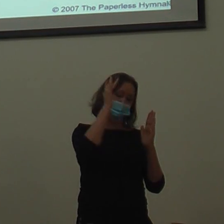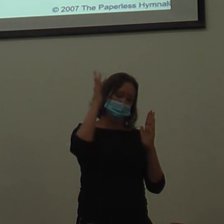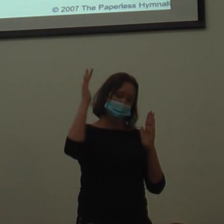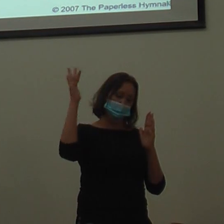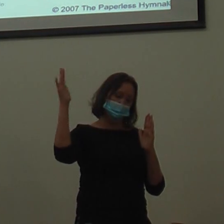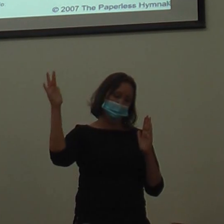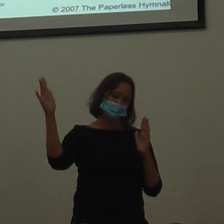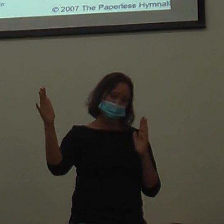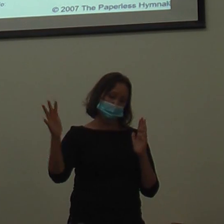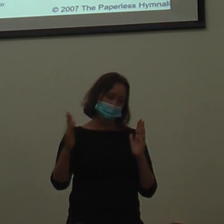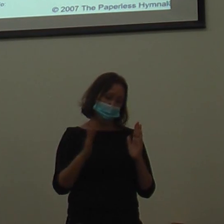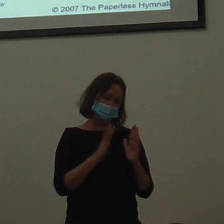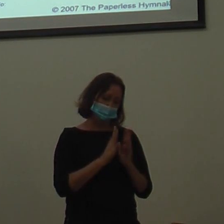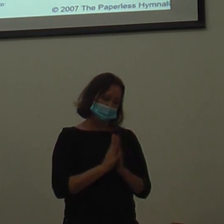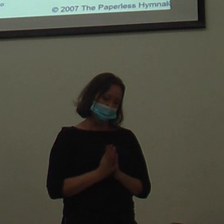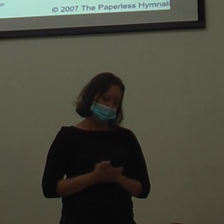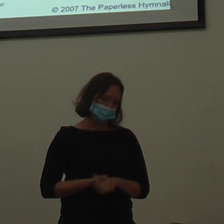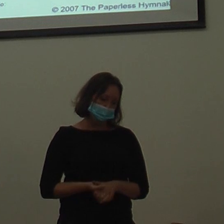glory.